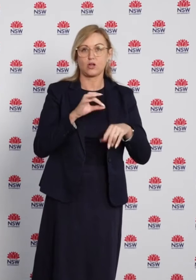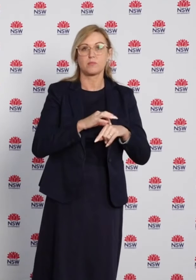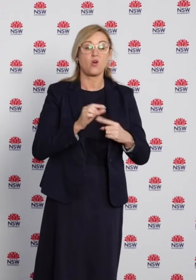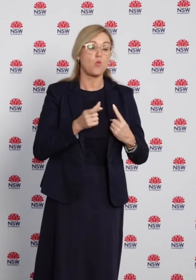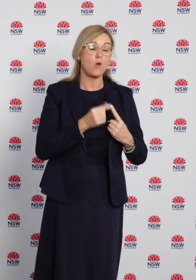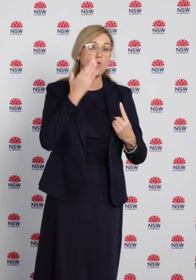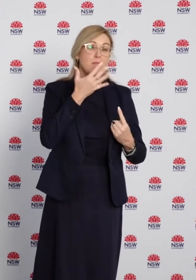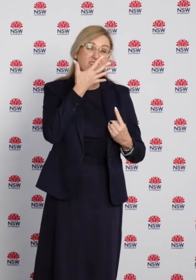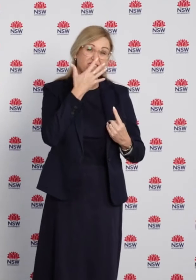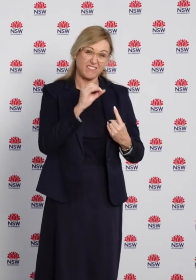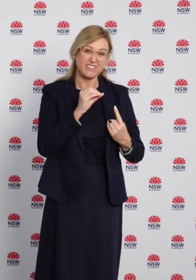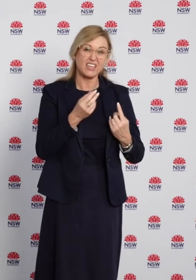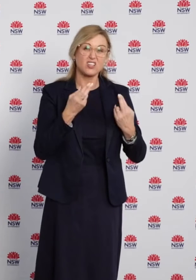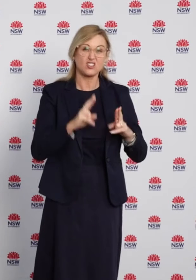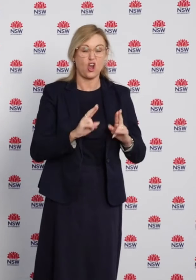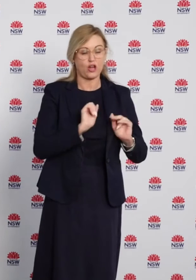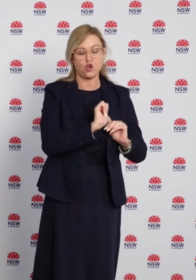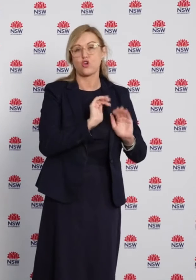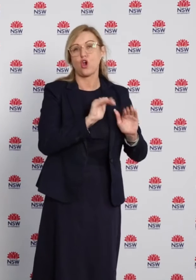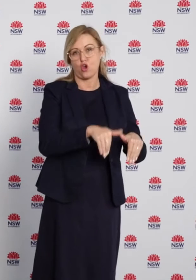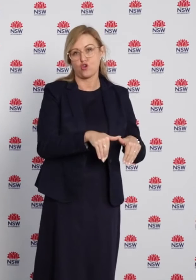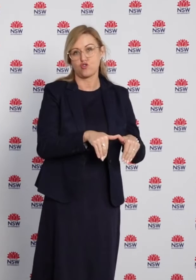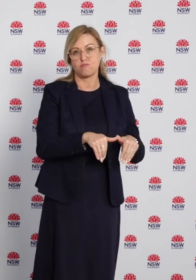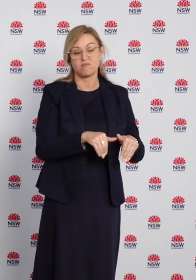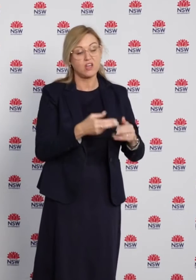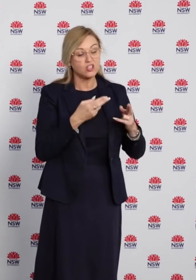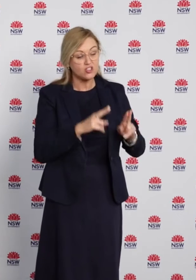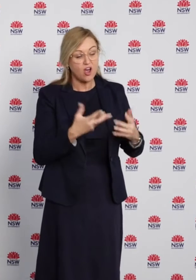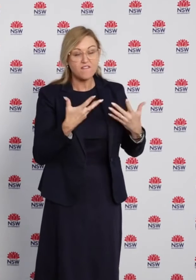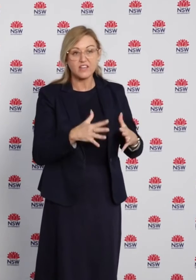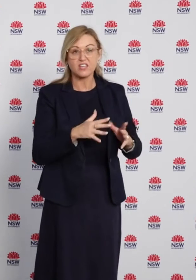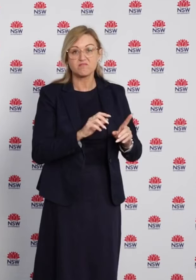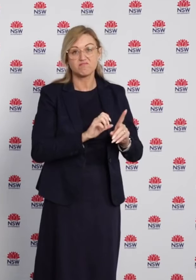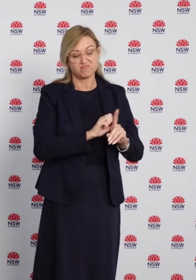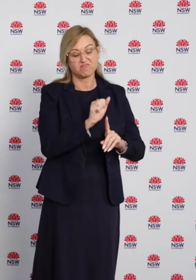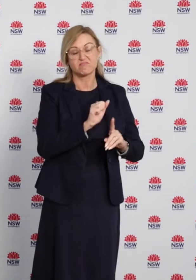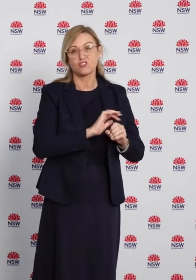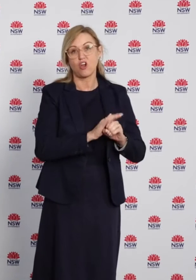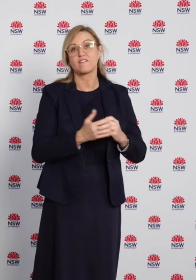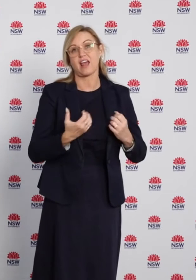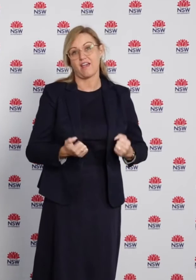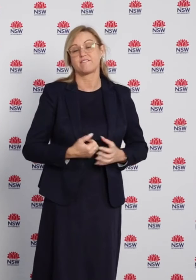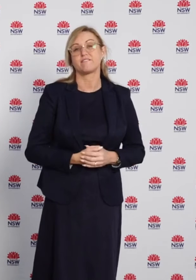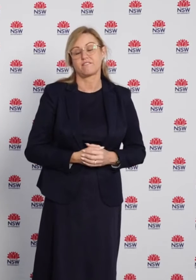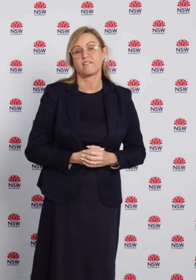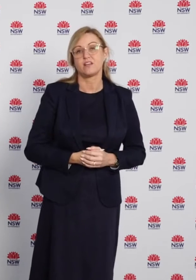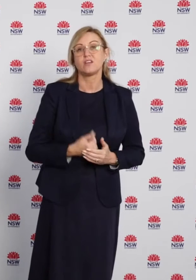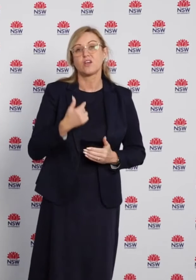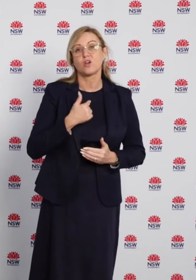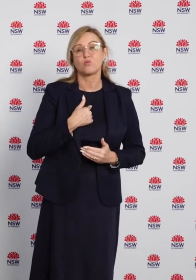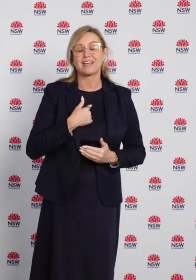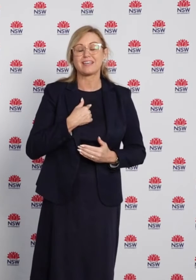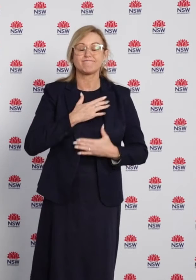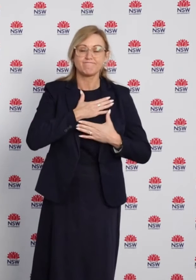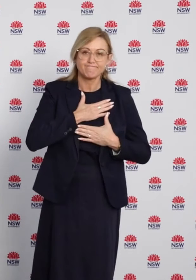in her 50s from southwestern Sydney who tested positive following her death. We'd like to extend our sincere